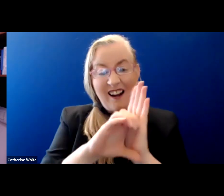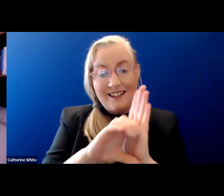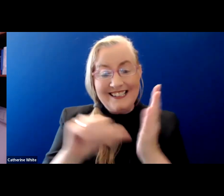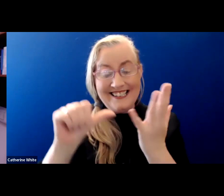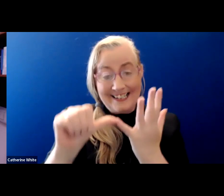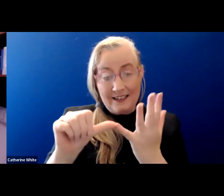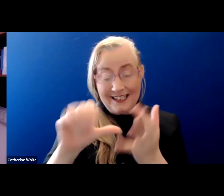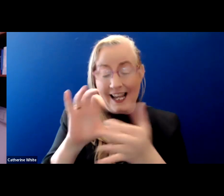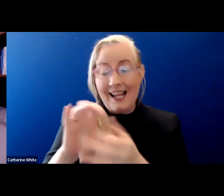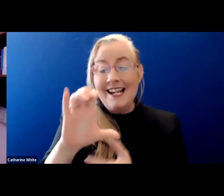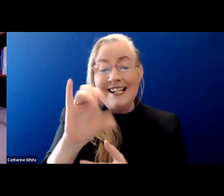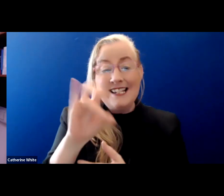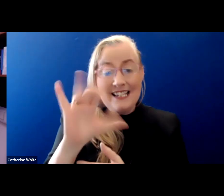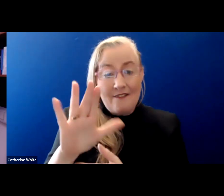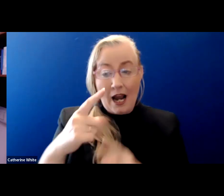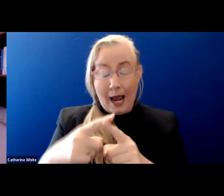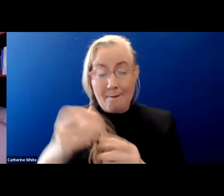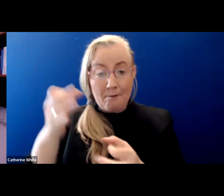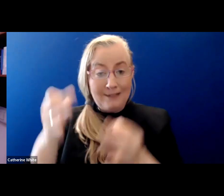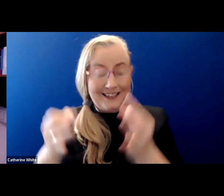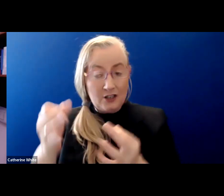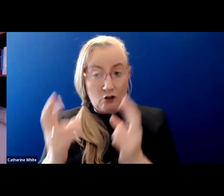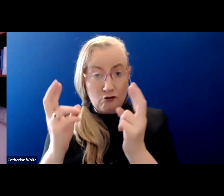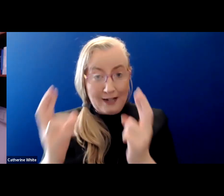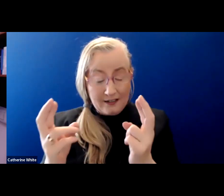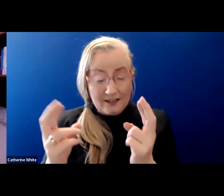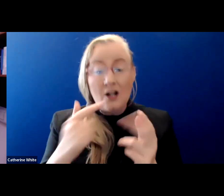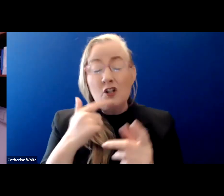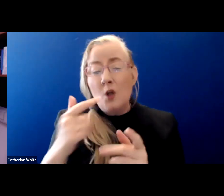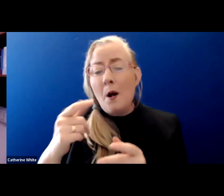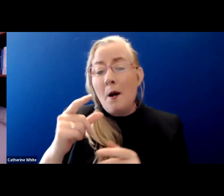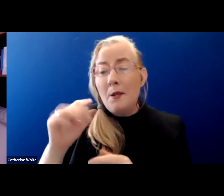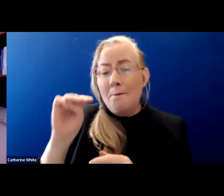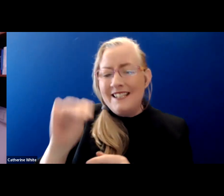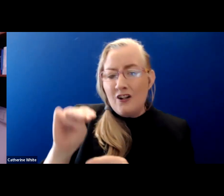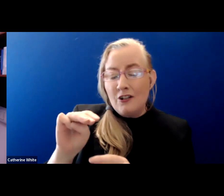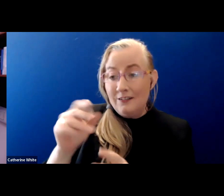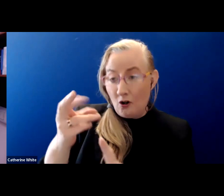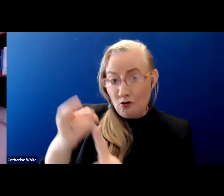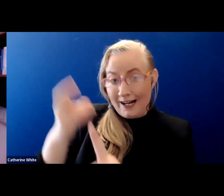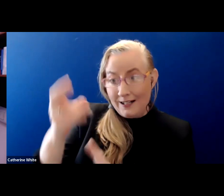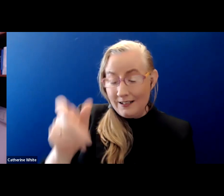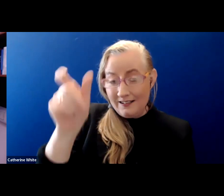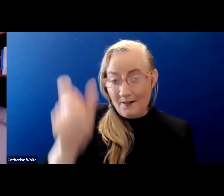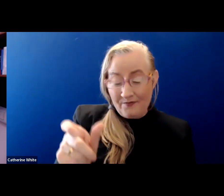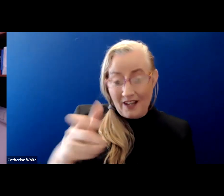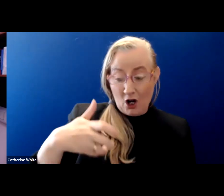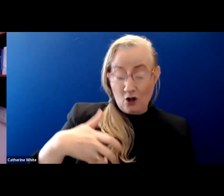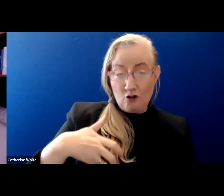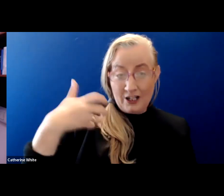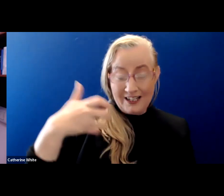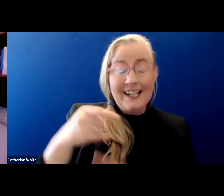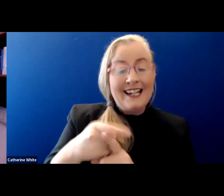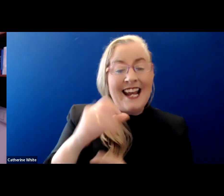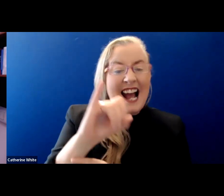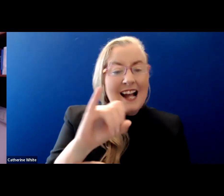on Civil and Political Rights. Now, the potential for recognizing individuals as victims of the crime of aggression at the ICC